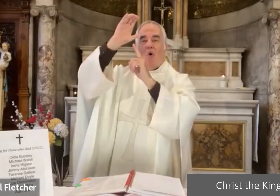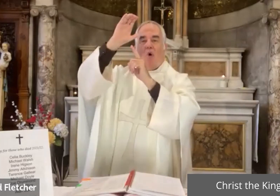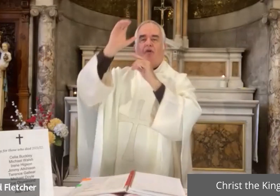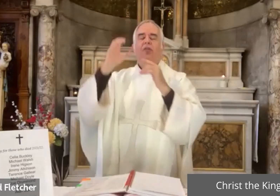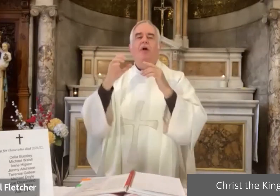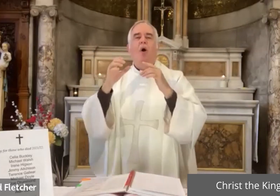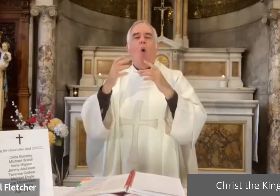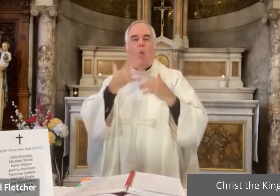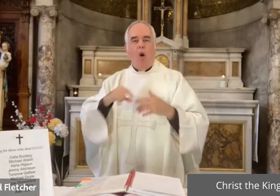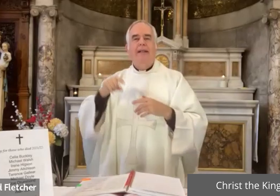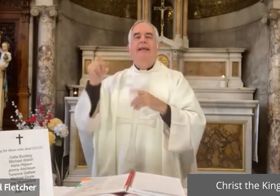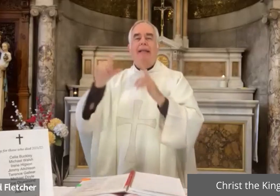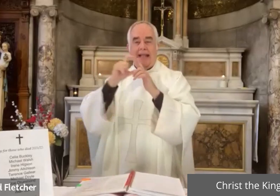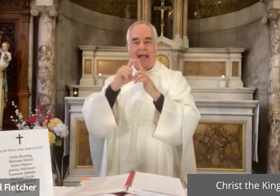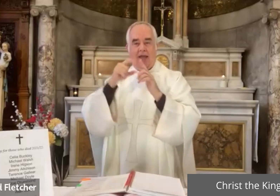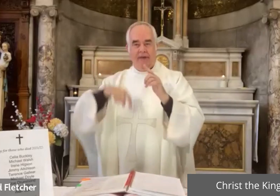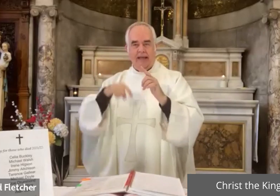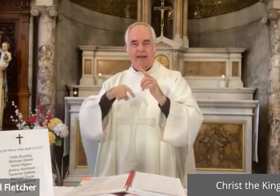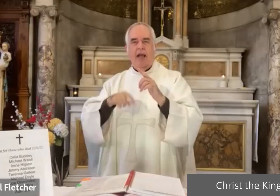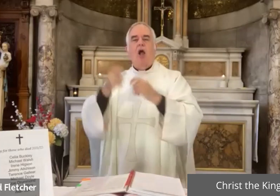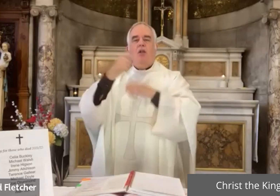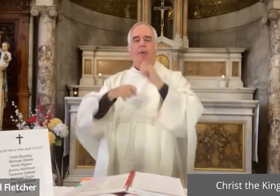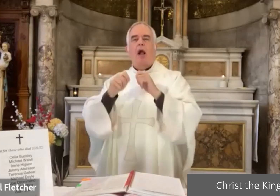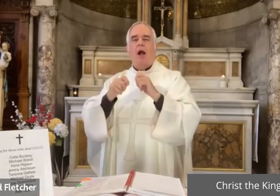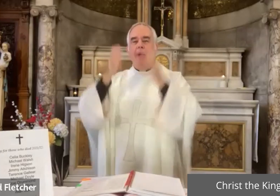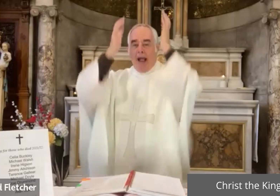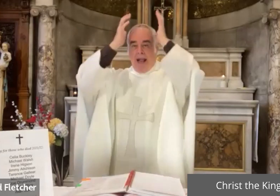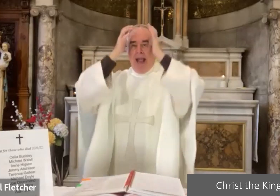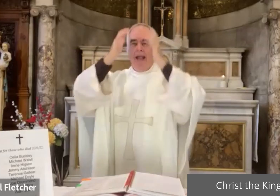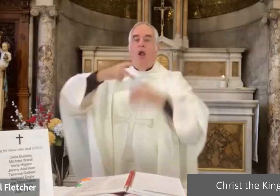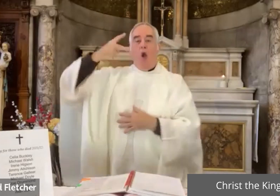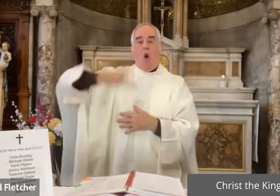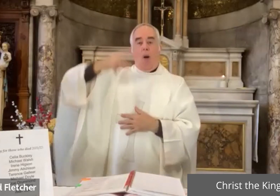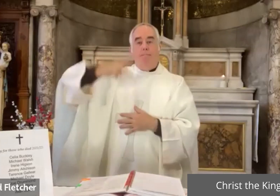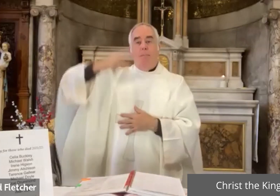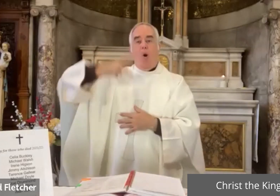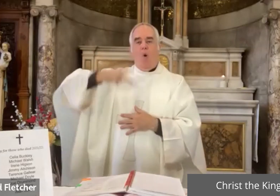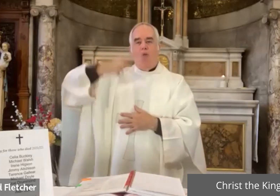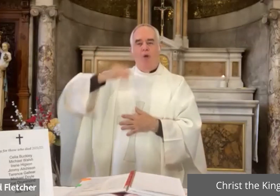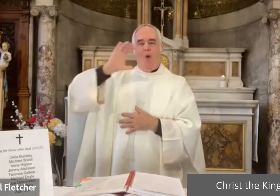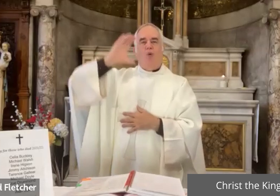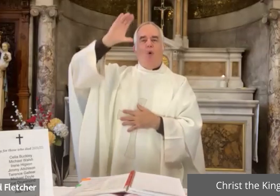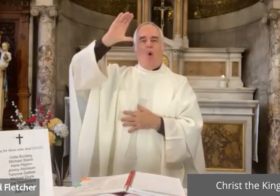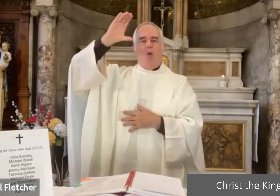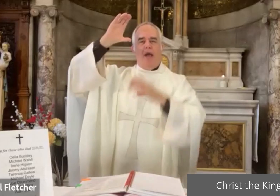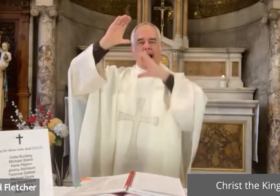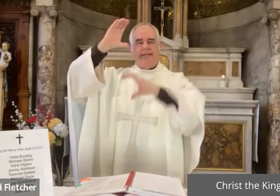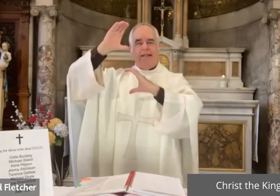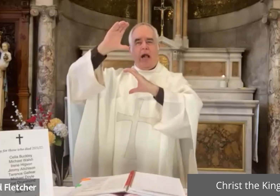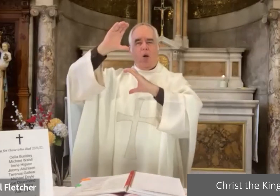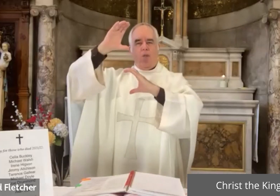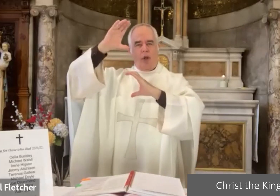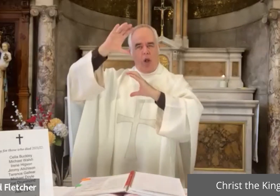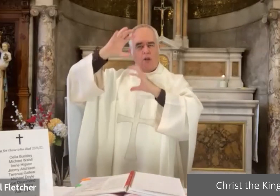the north wanted David to become king of both north